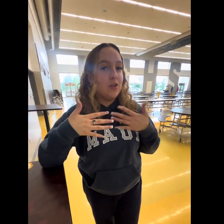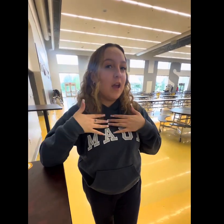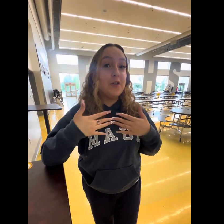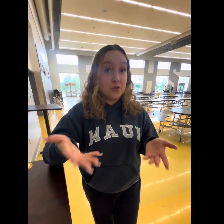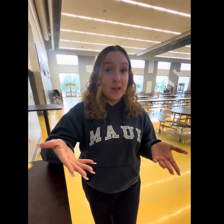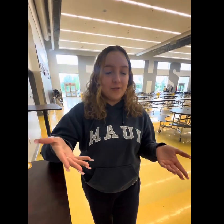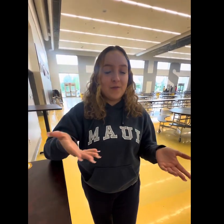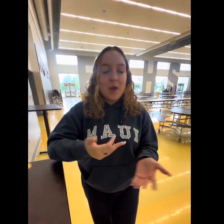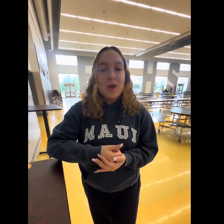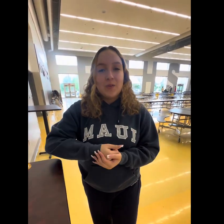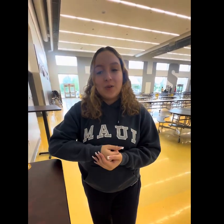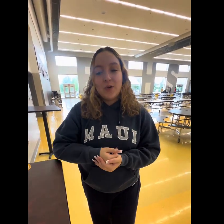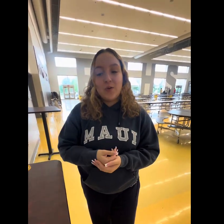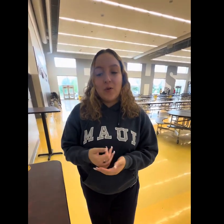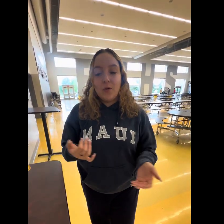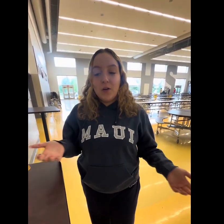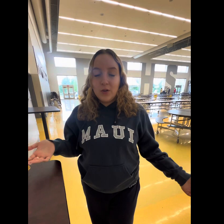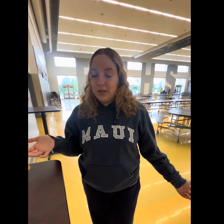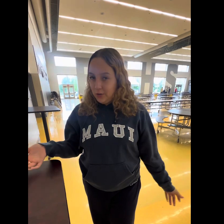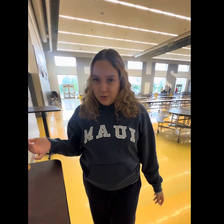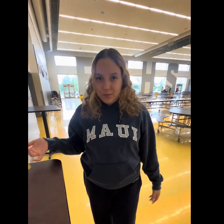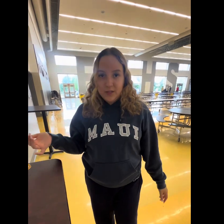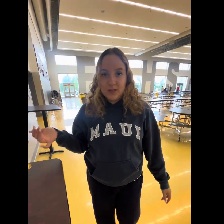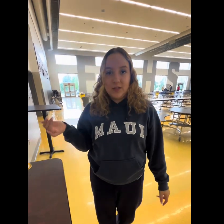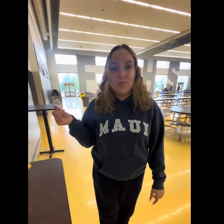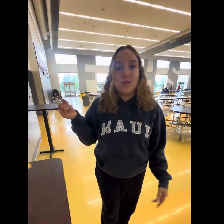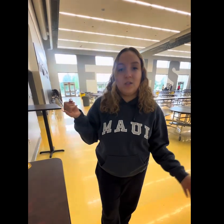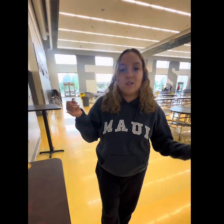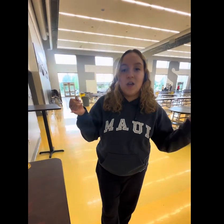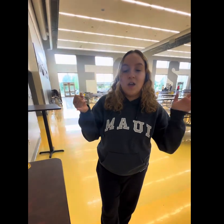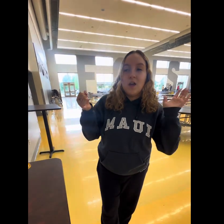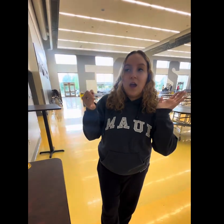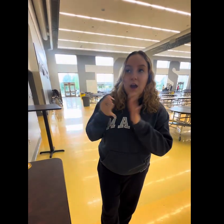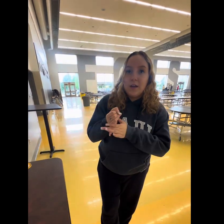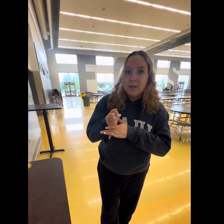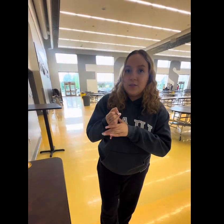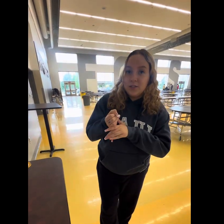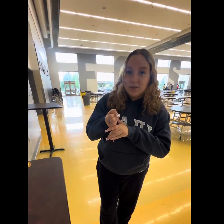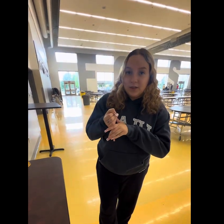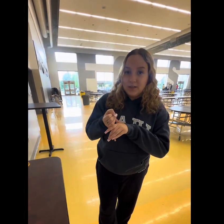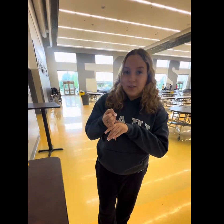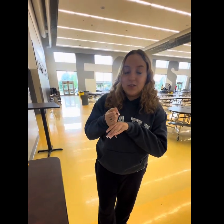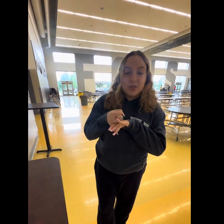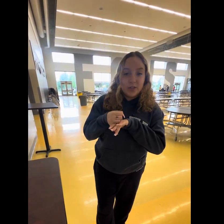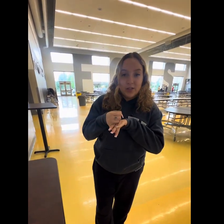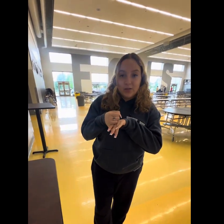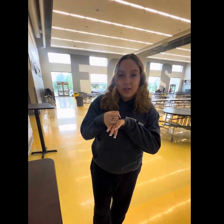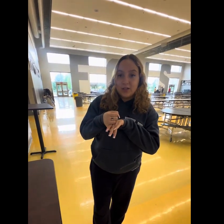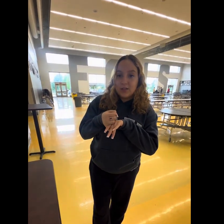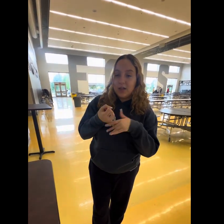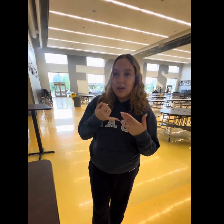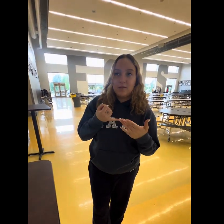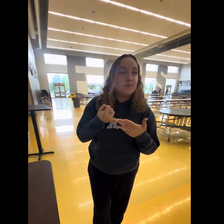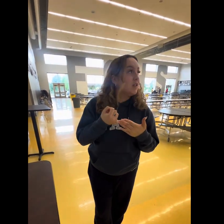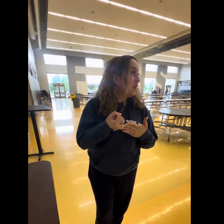and your life. So all you had to do basically was add literacy devices to the lyrics that